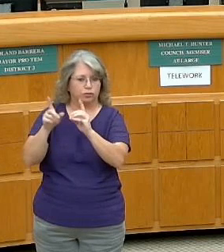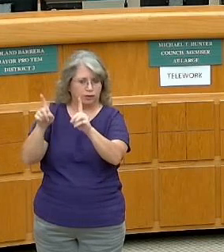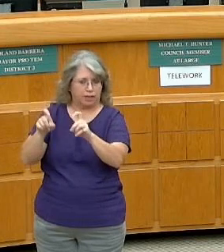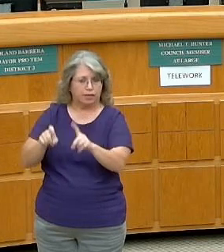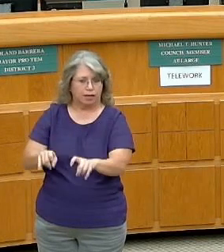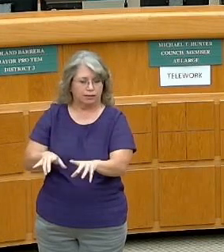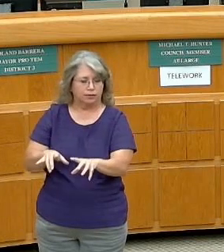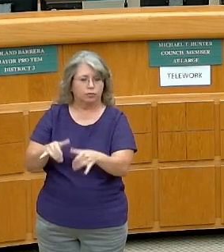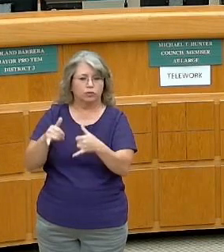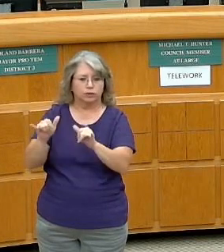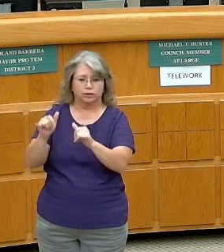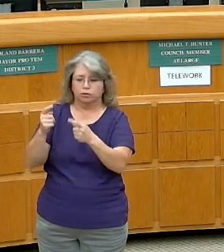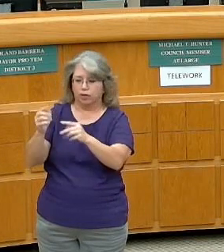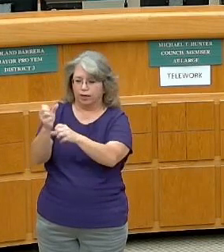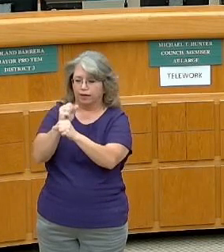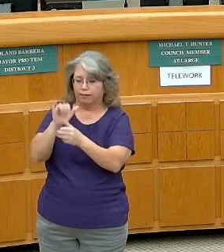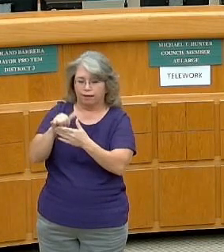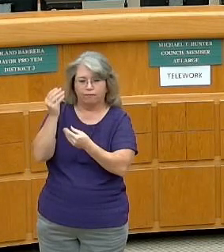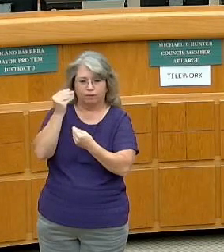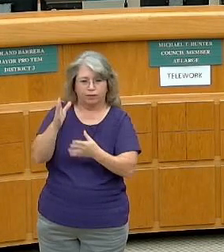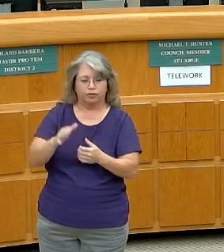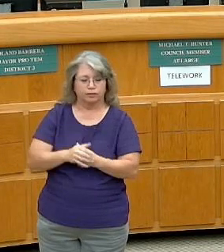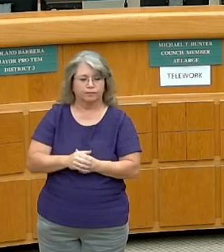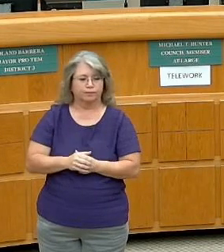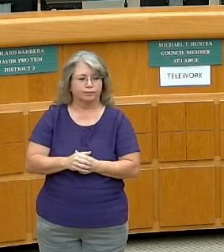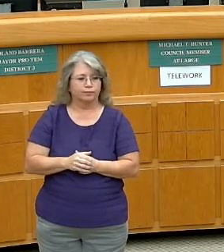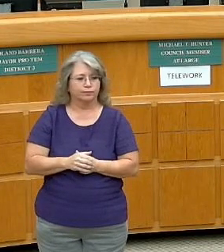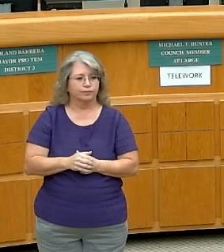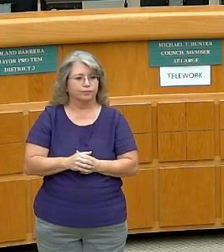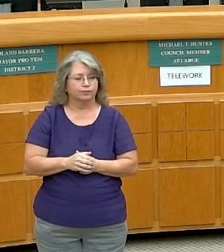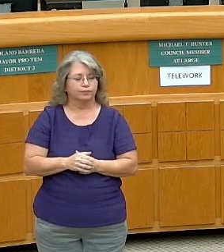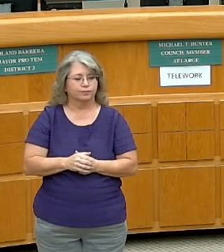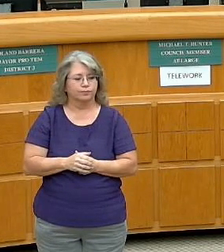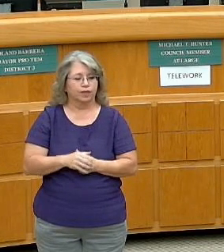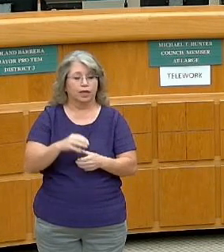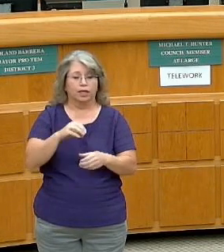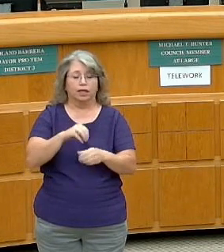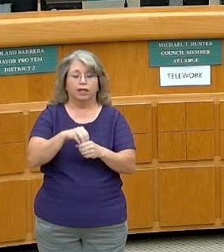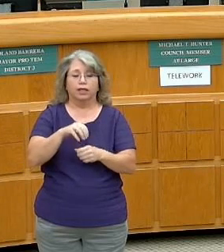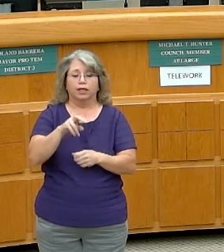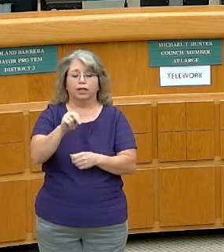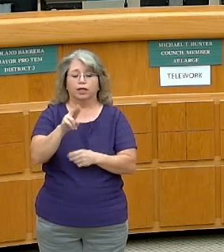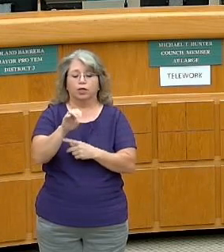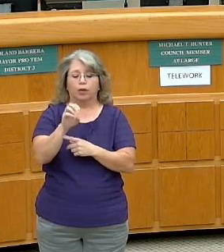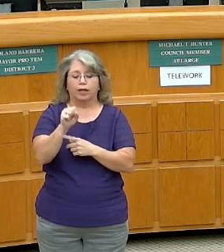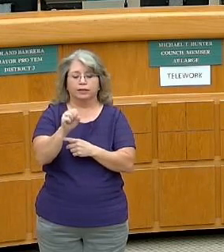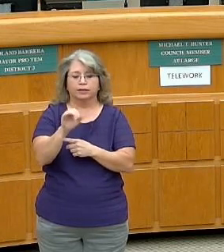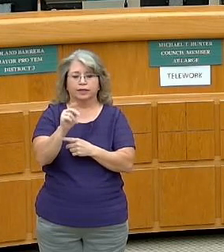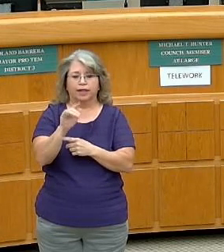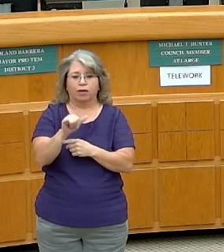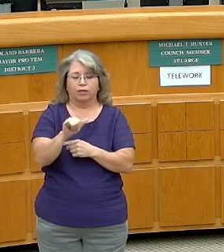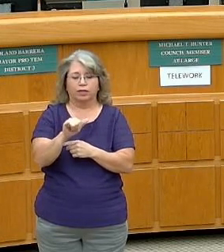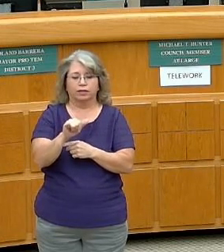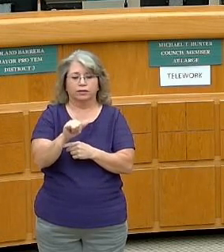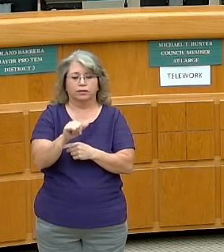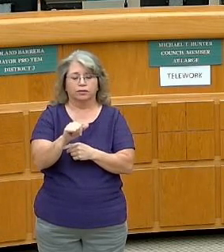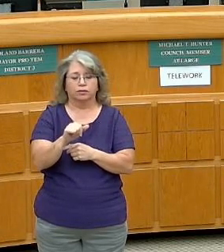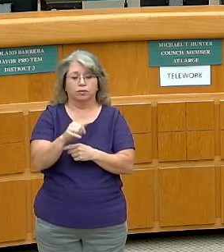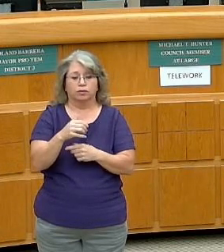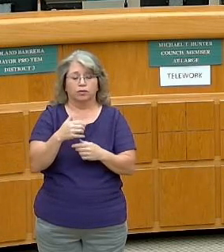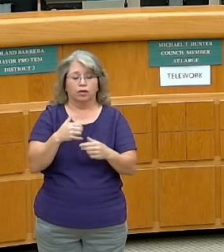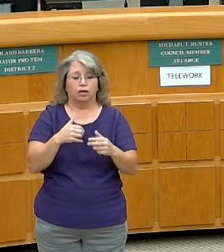that information. In terms of within Nueces County, that's what I've been reporting on. 36 of those